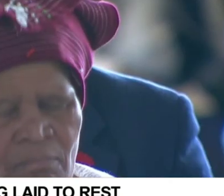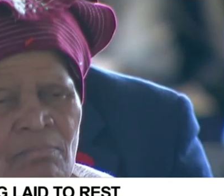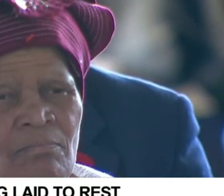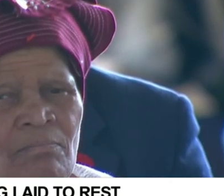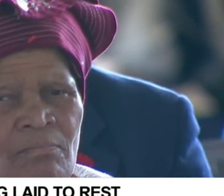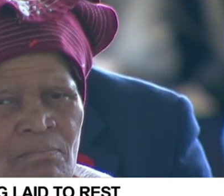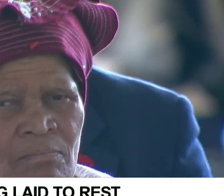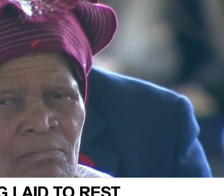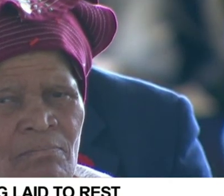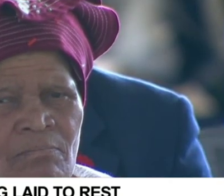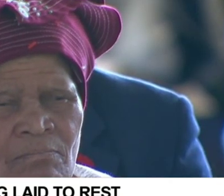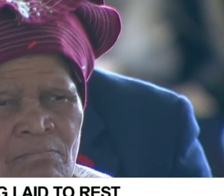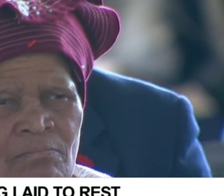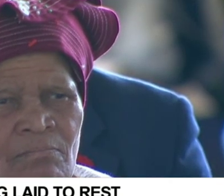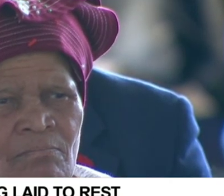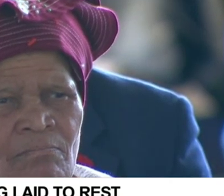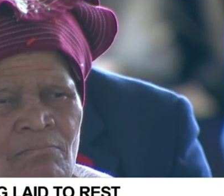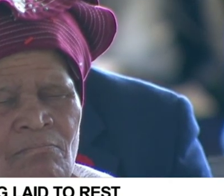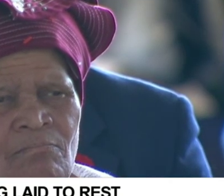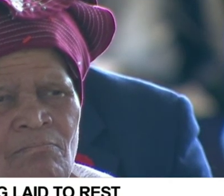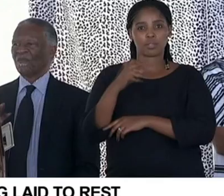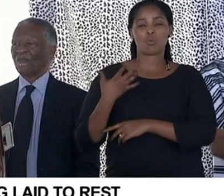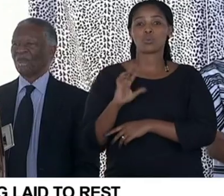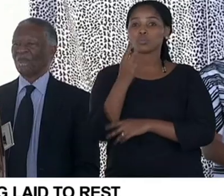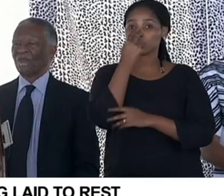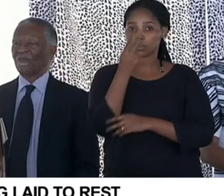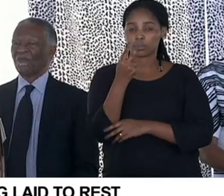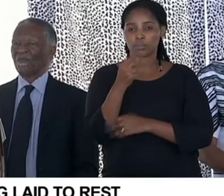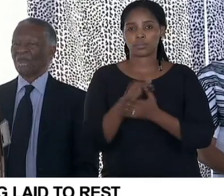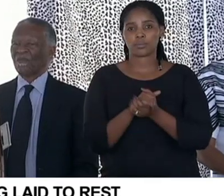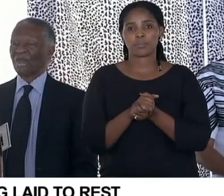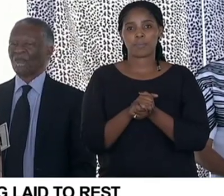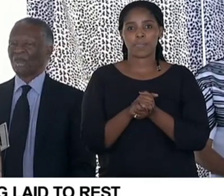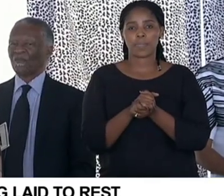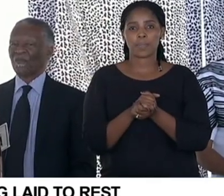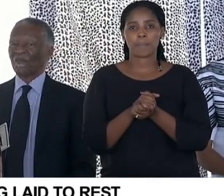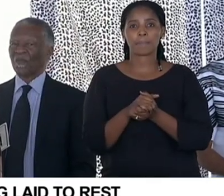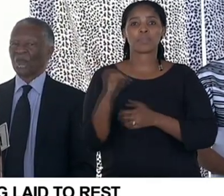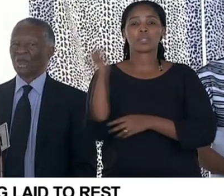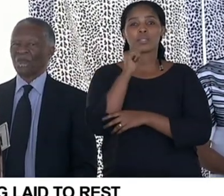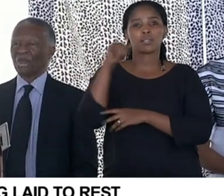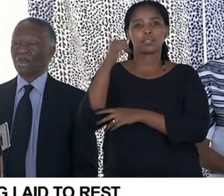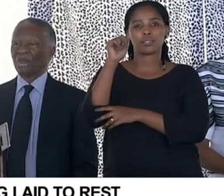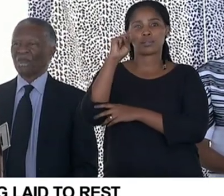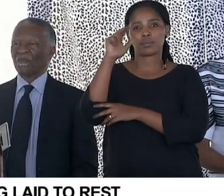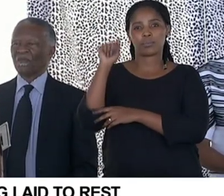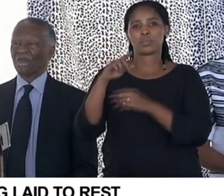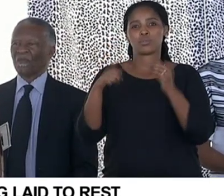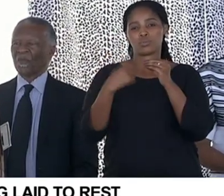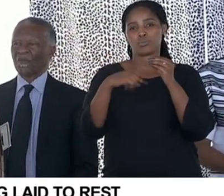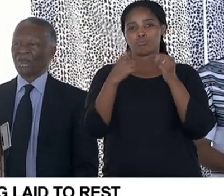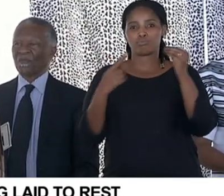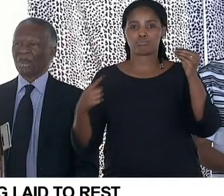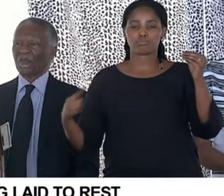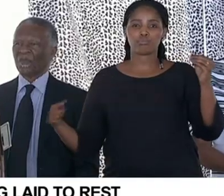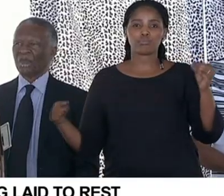imparted beyond his brief time on earth. Just before former President Thabo Mbeki took to the podium, a